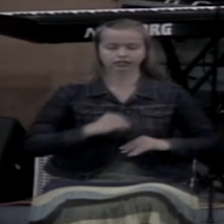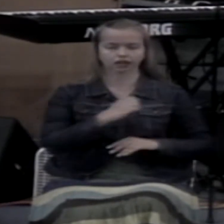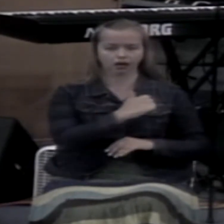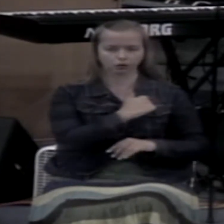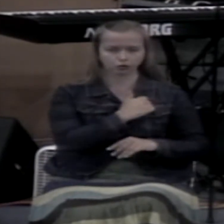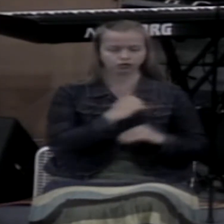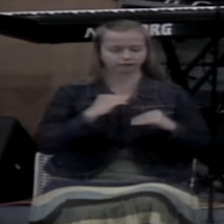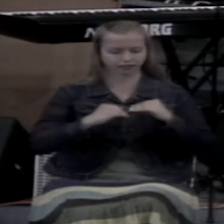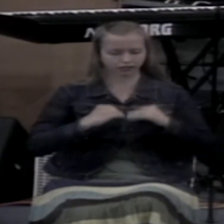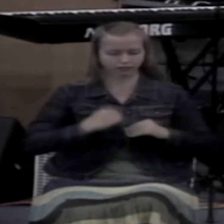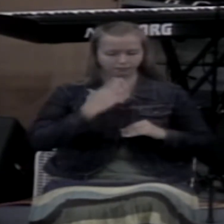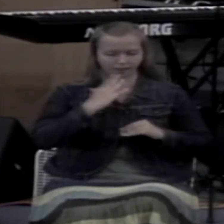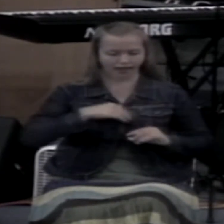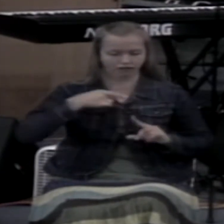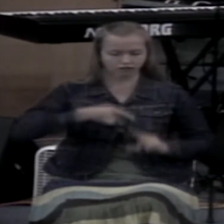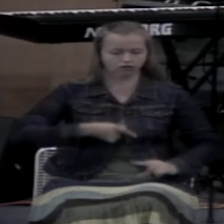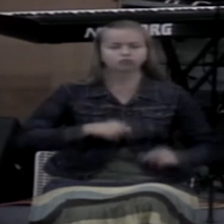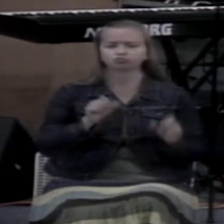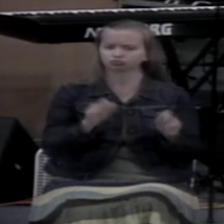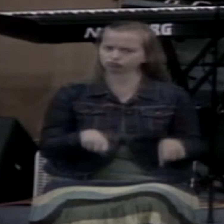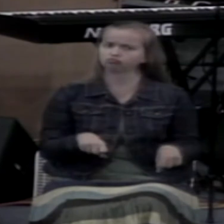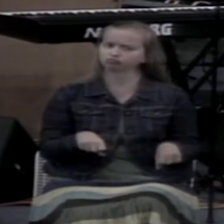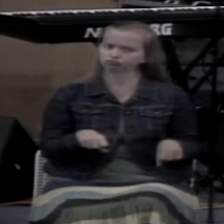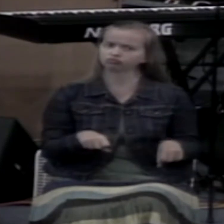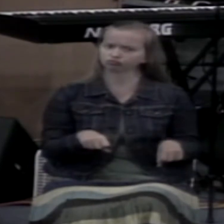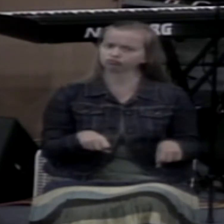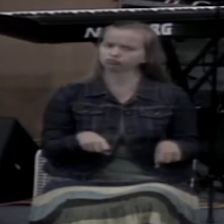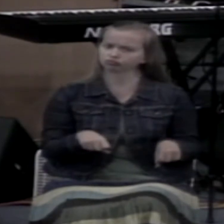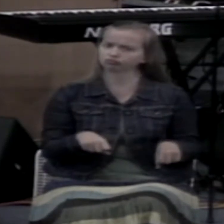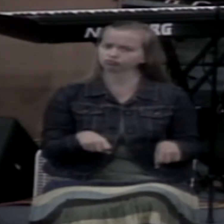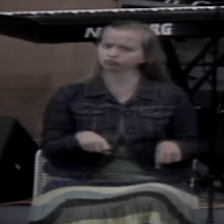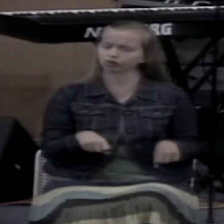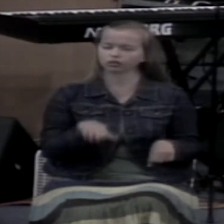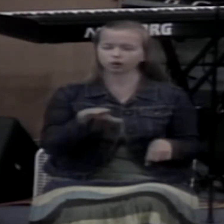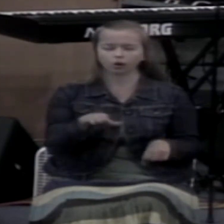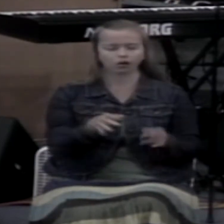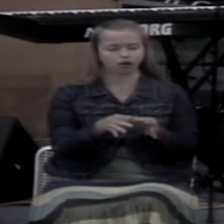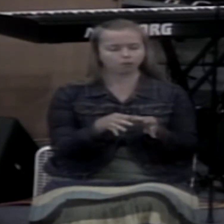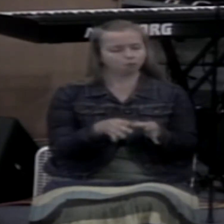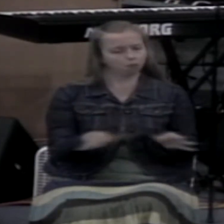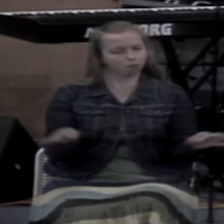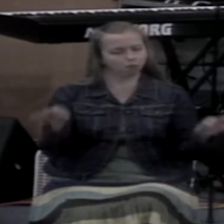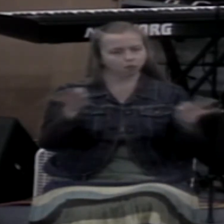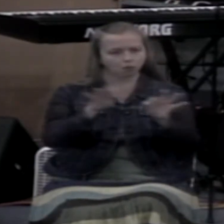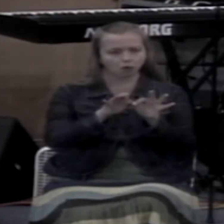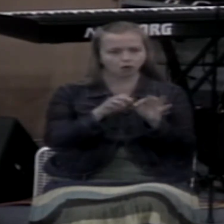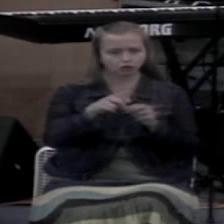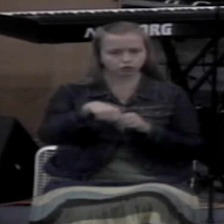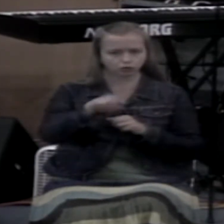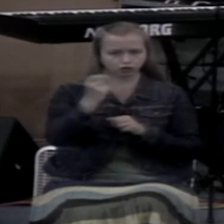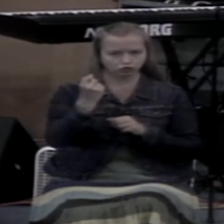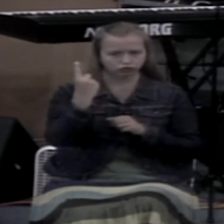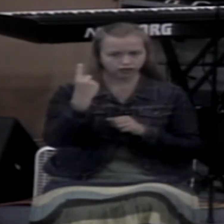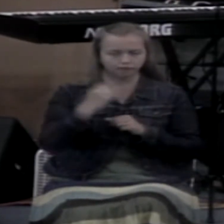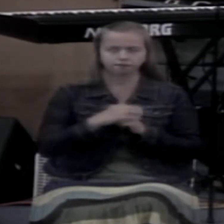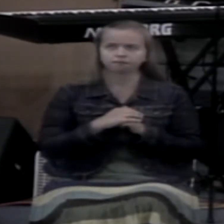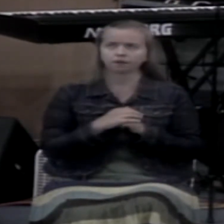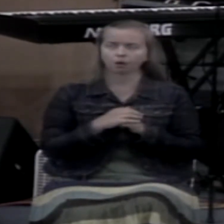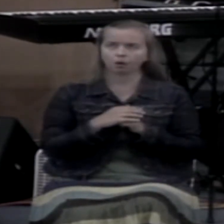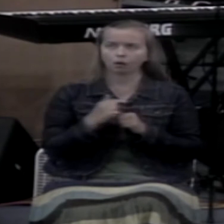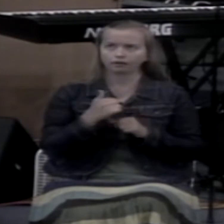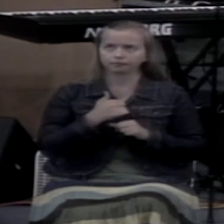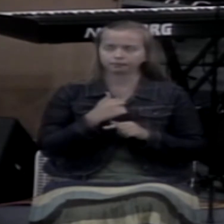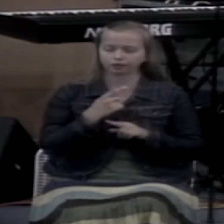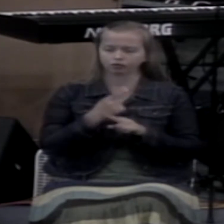it is imperative that you understand that even though you are to have the proper attitude, that when it comes to the